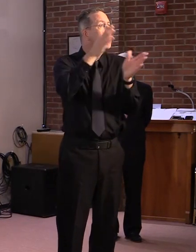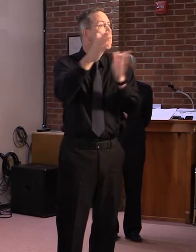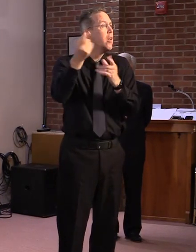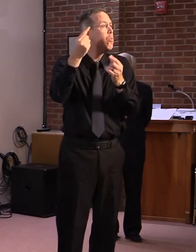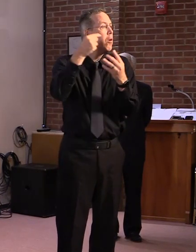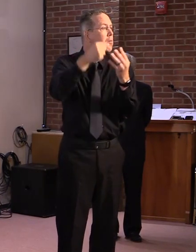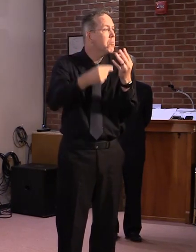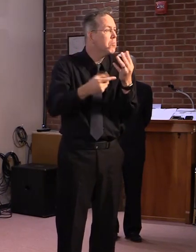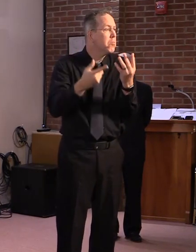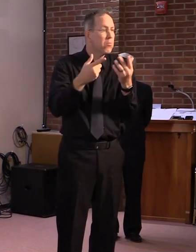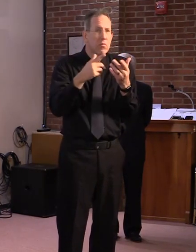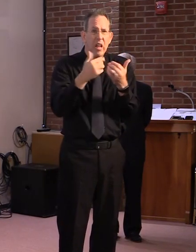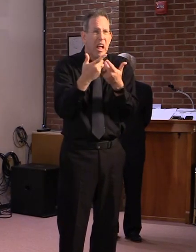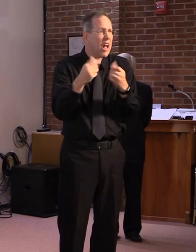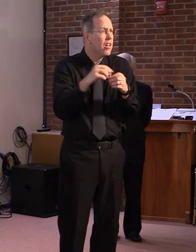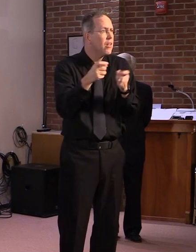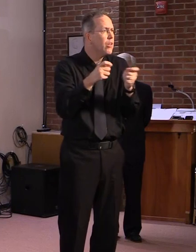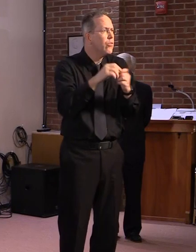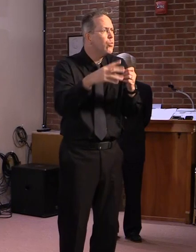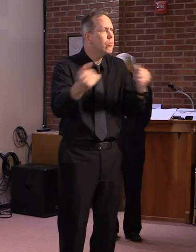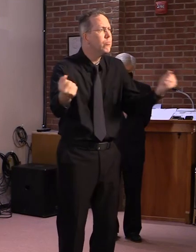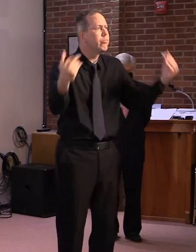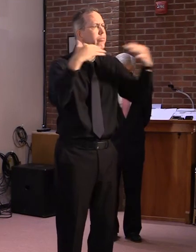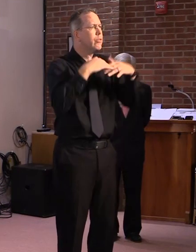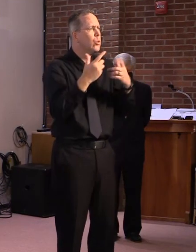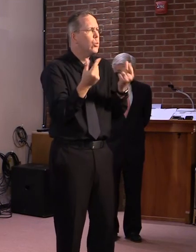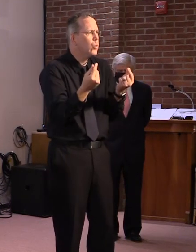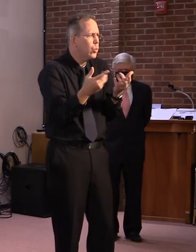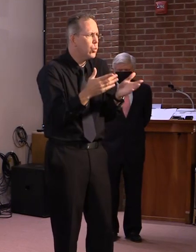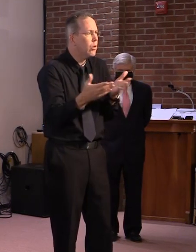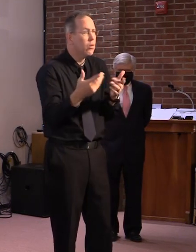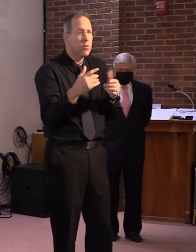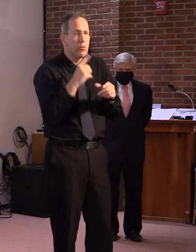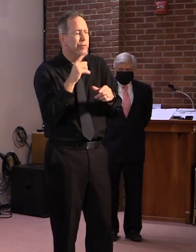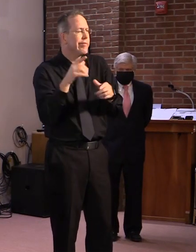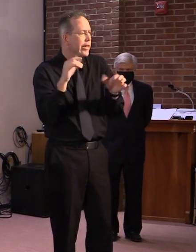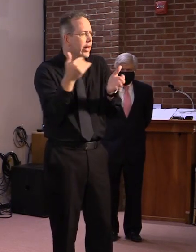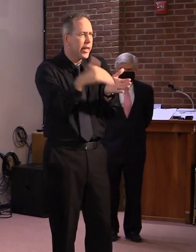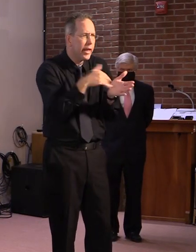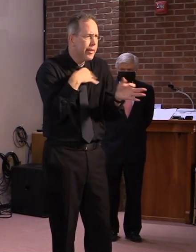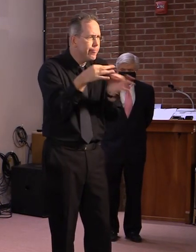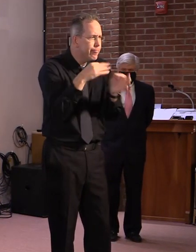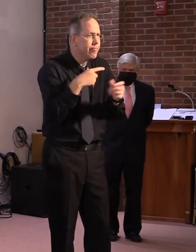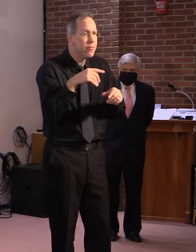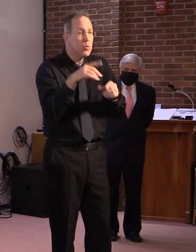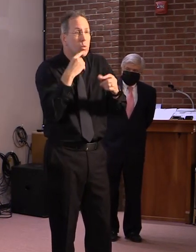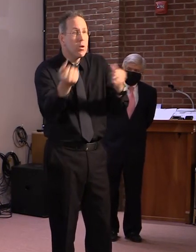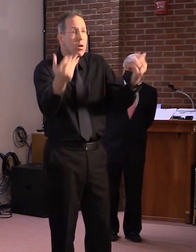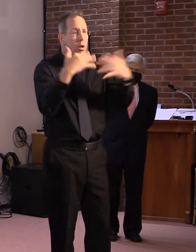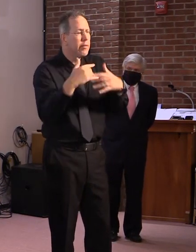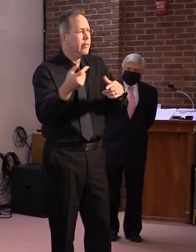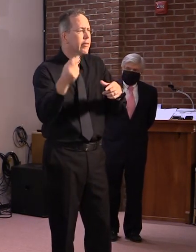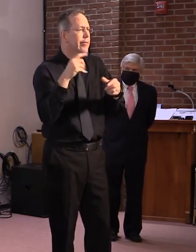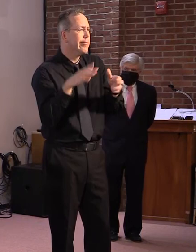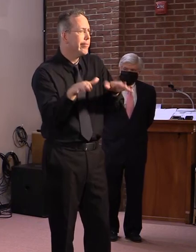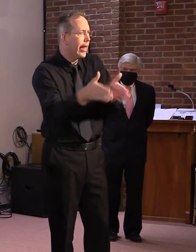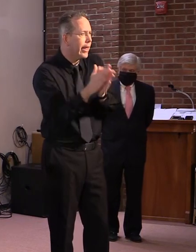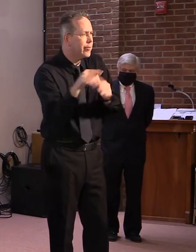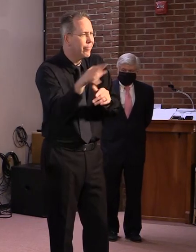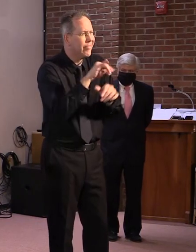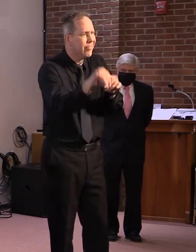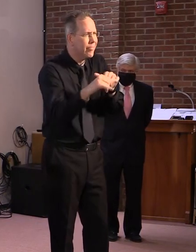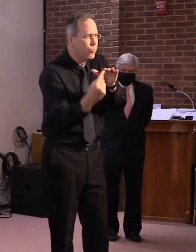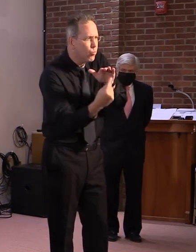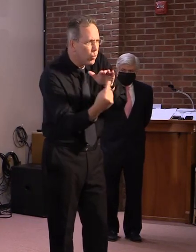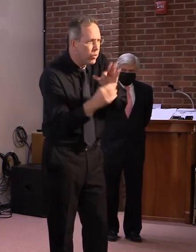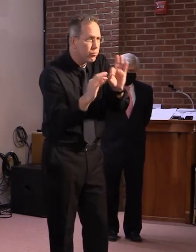how to encourage that and make sure that there's compliance. But I don't think we've come to any conclusion, but we are